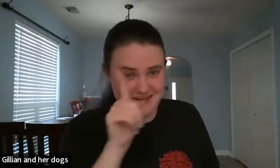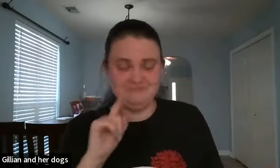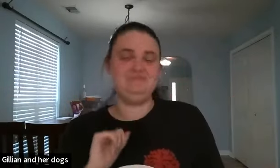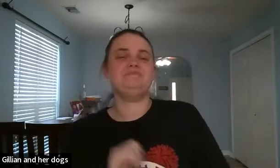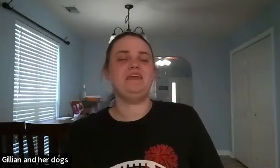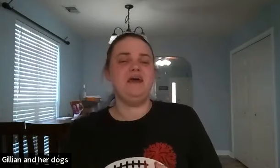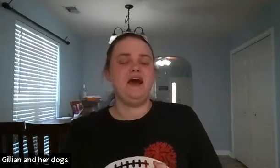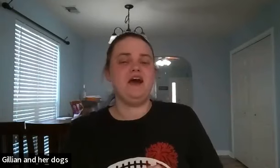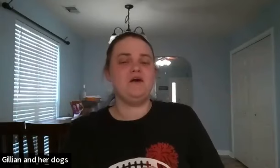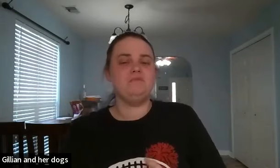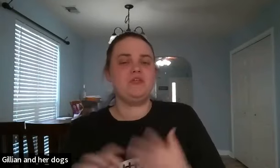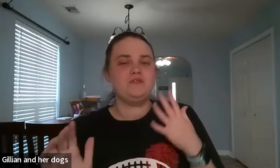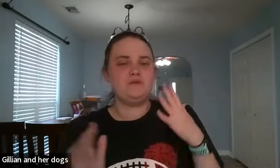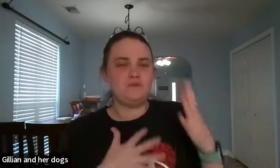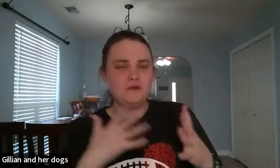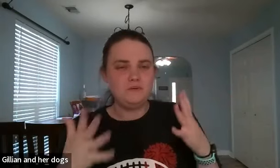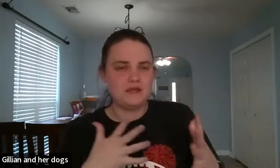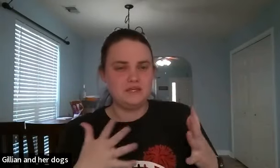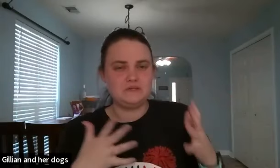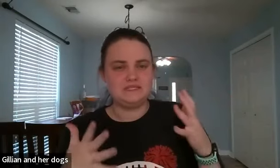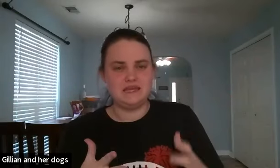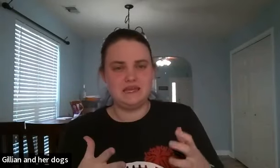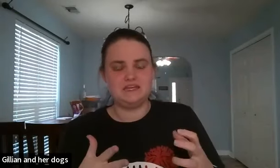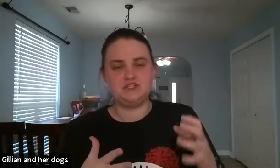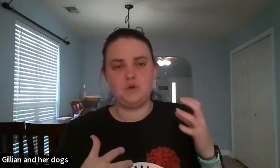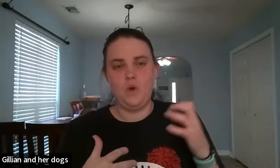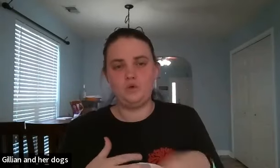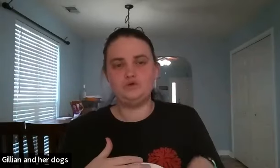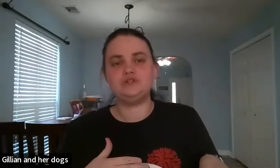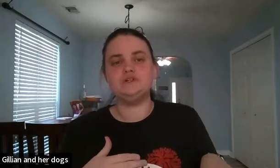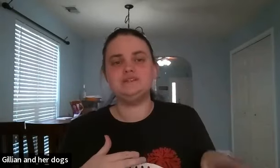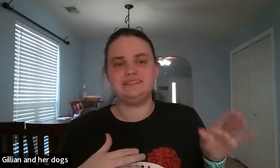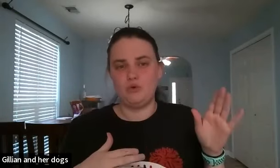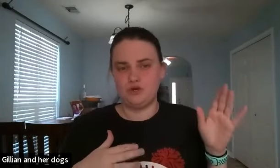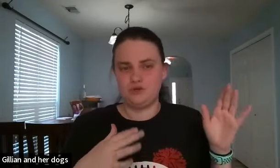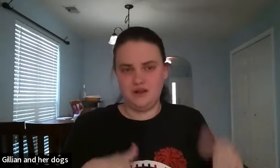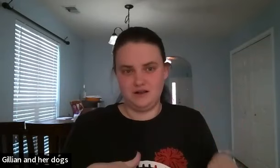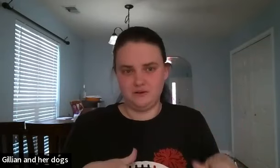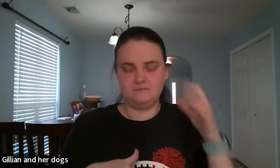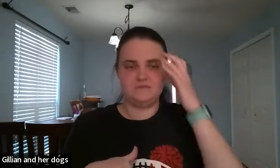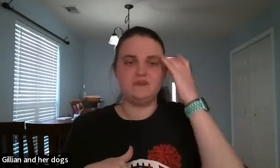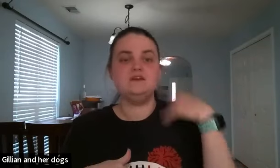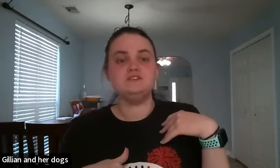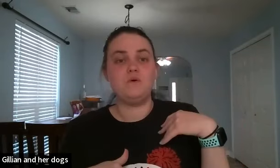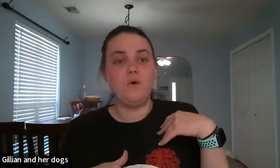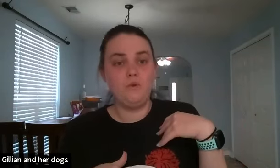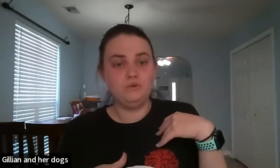saying. The real way you would say it is you're older or you're younger.